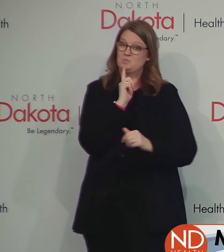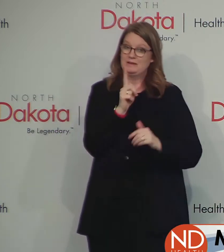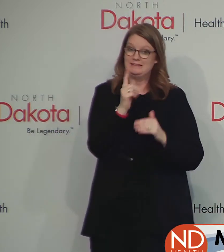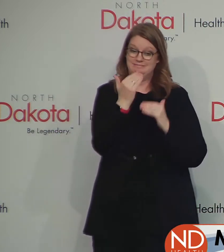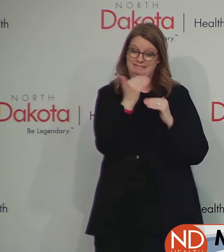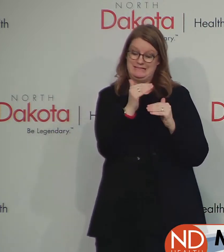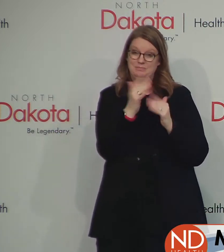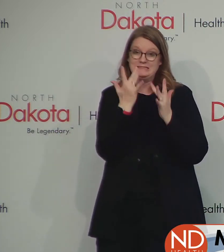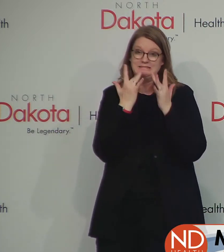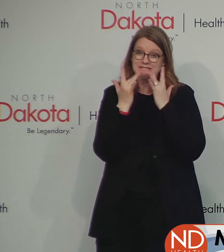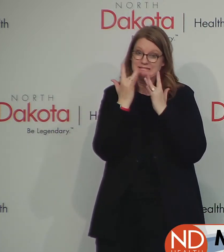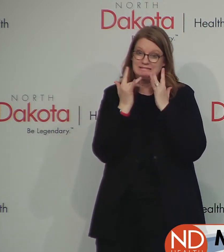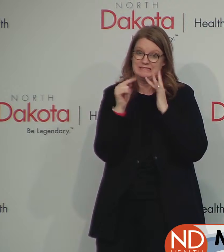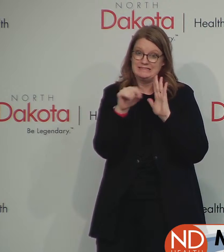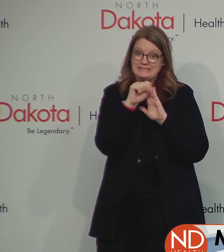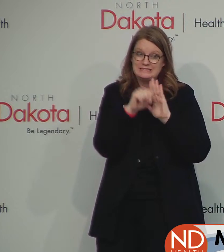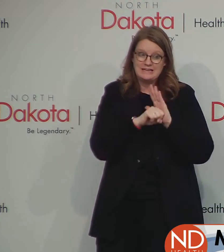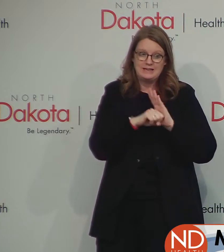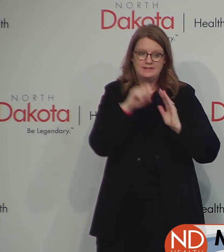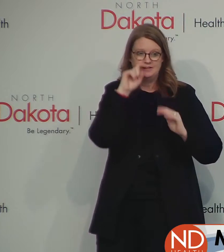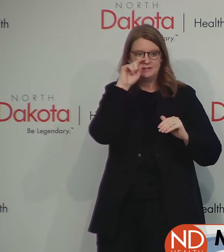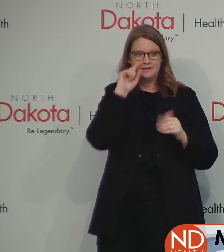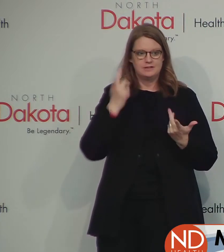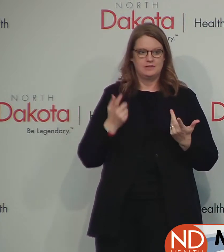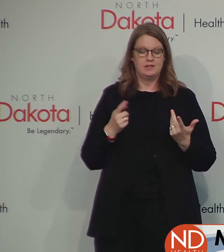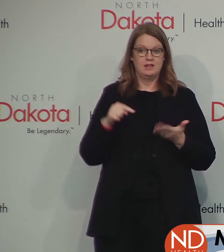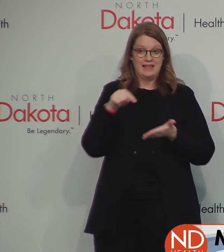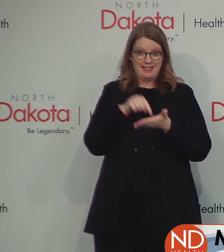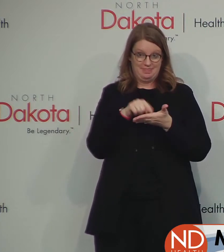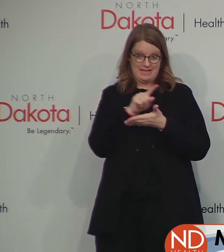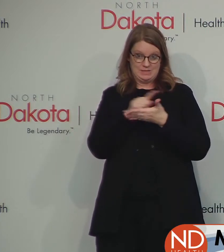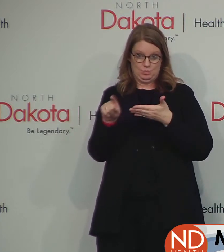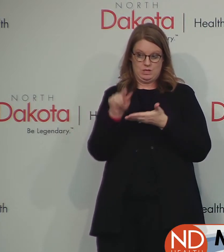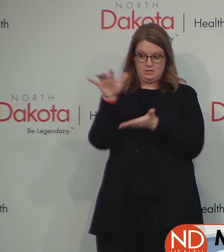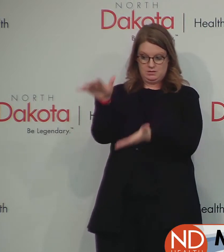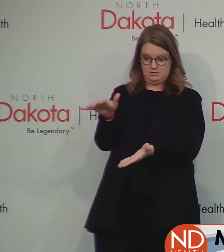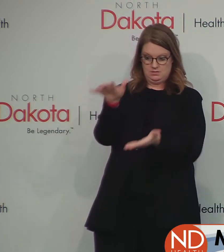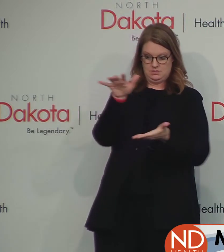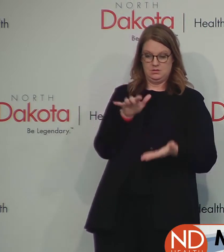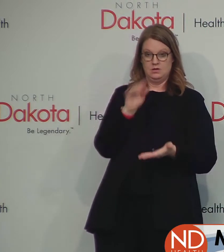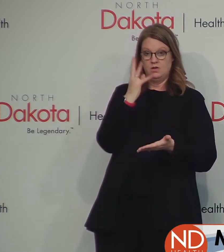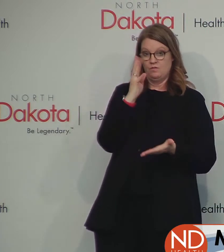the state. So for what was delivered this week, we received